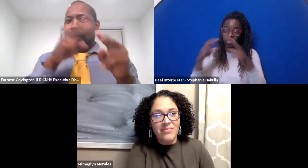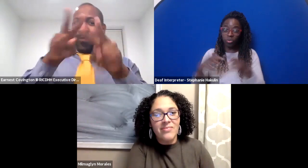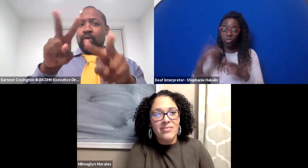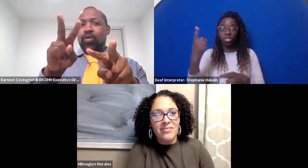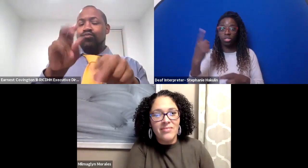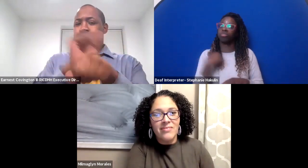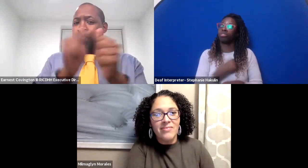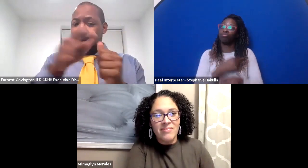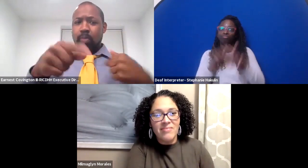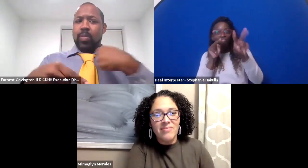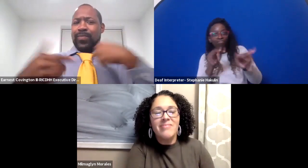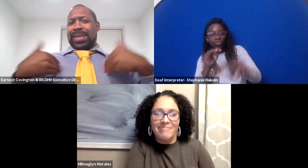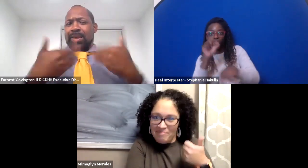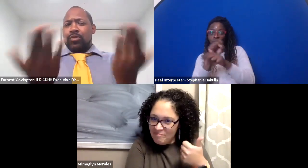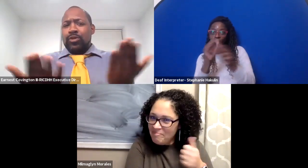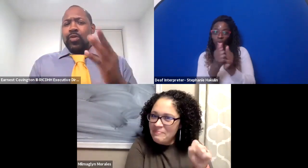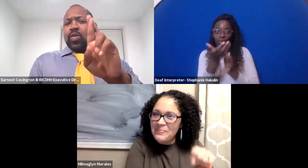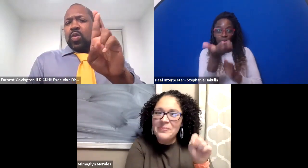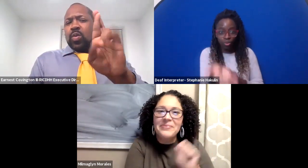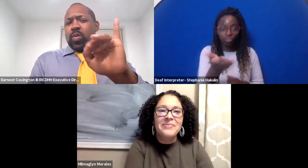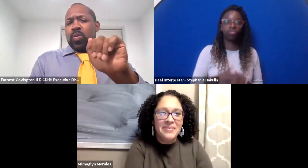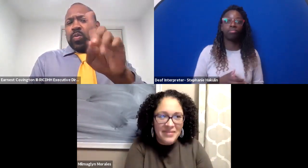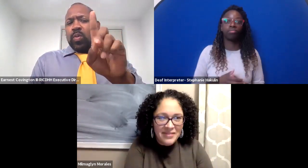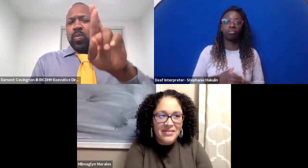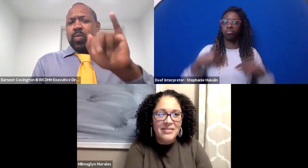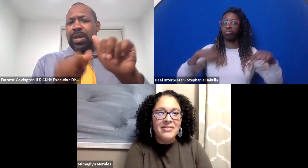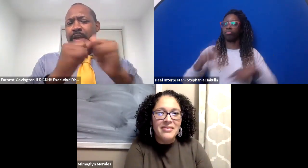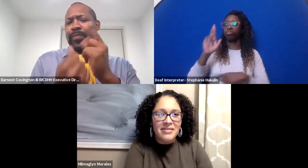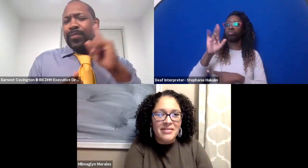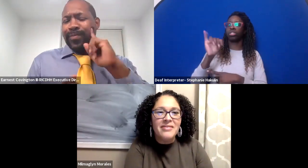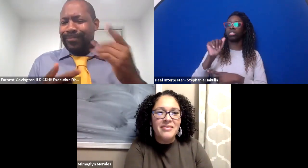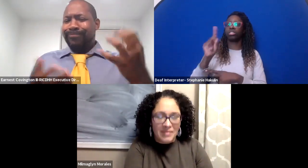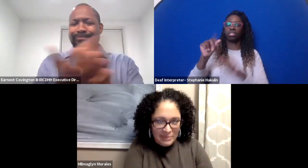And NAD Region 1, that's fantastic. We need you here.